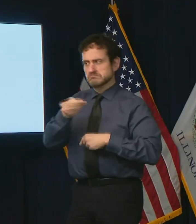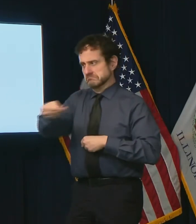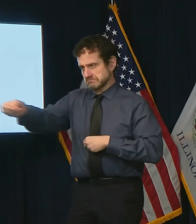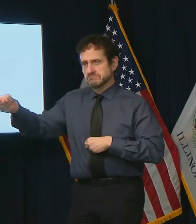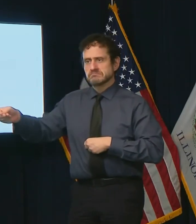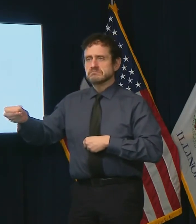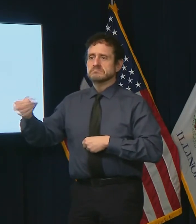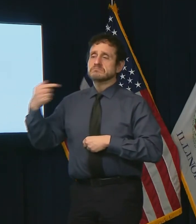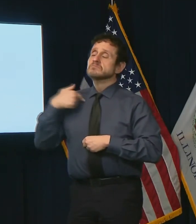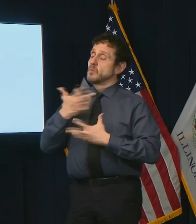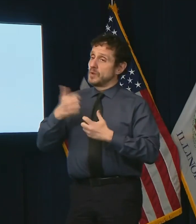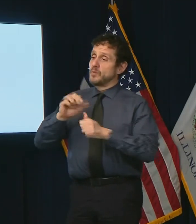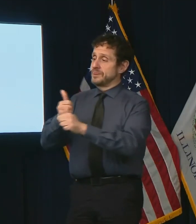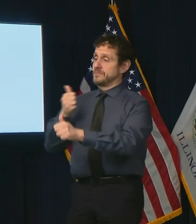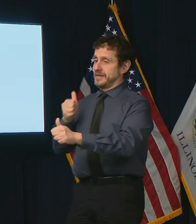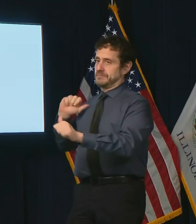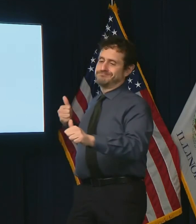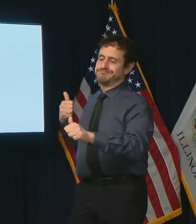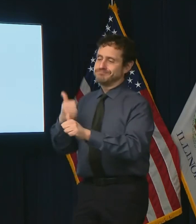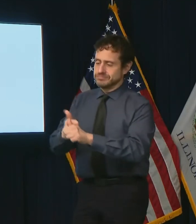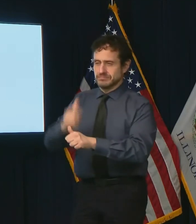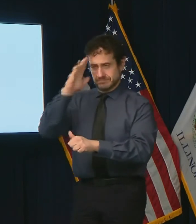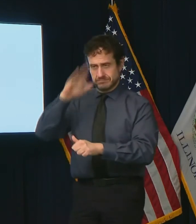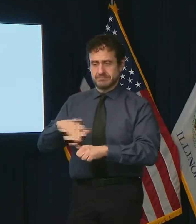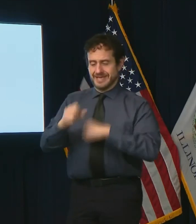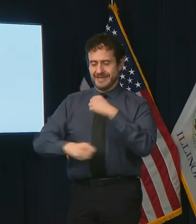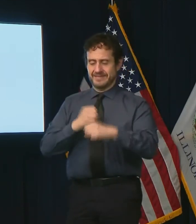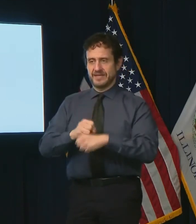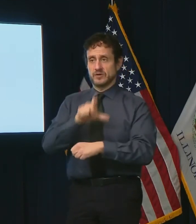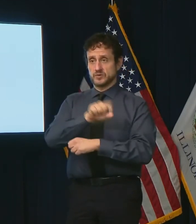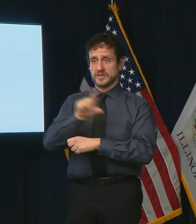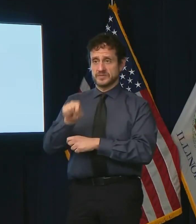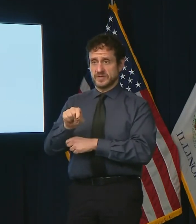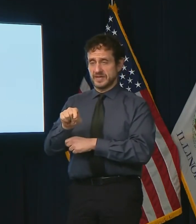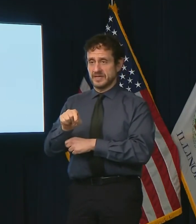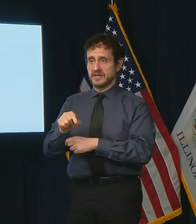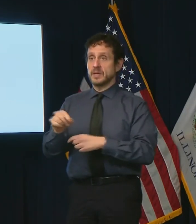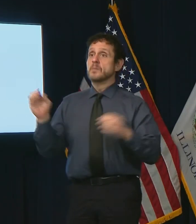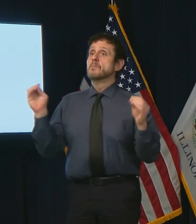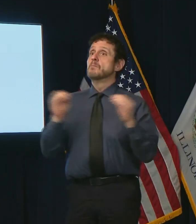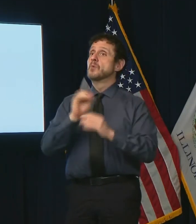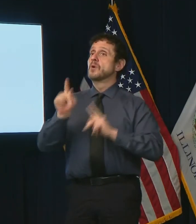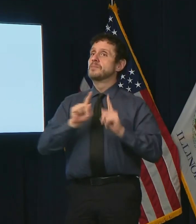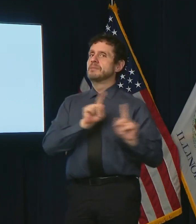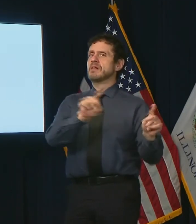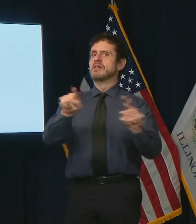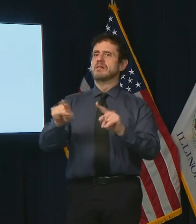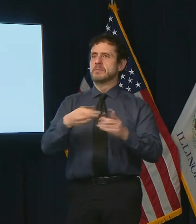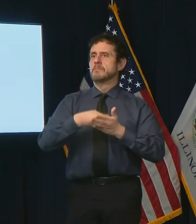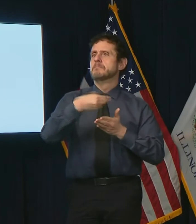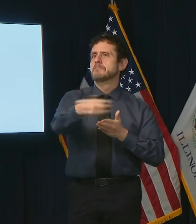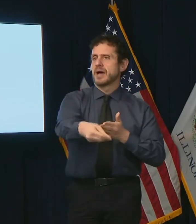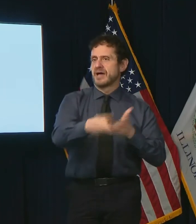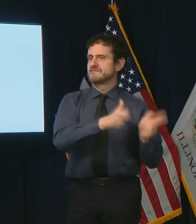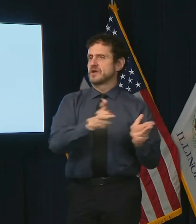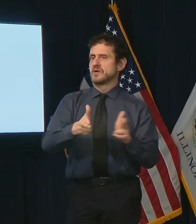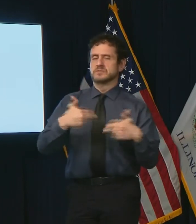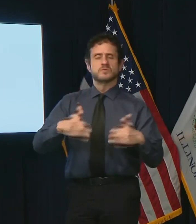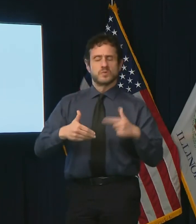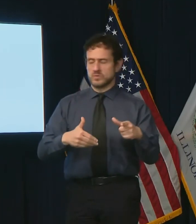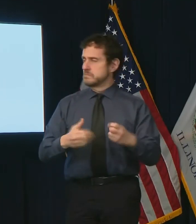you know, in 2020, there was a significant increase in purchases of firearms, by